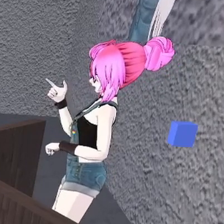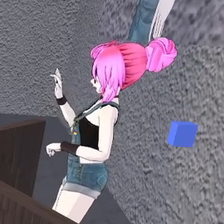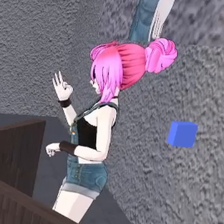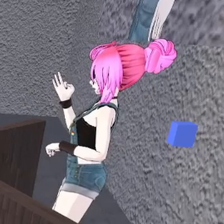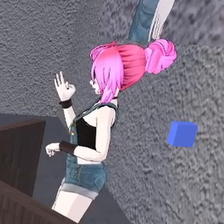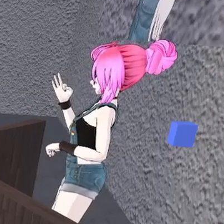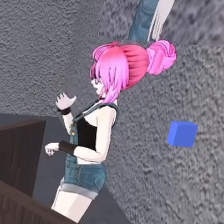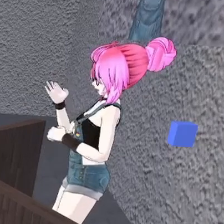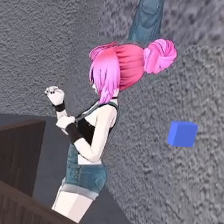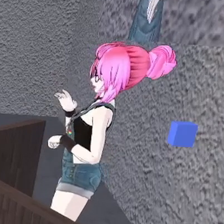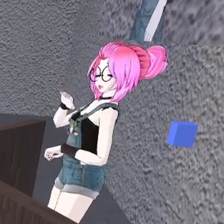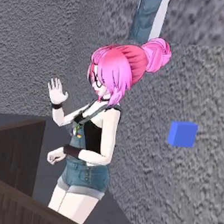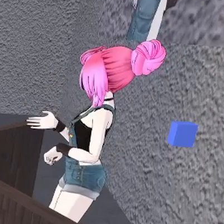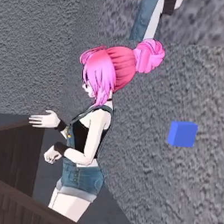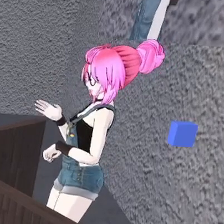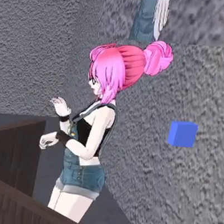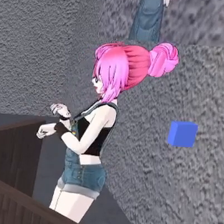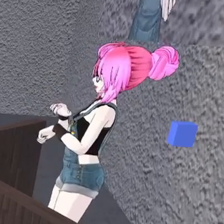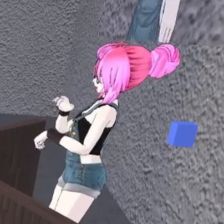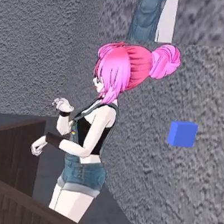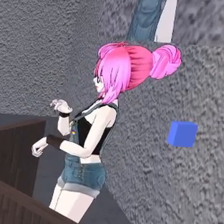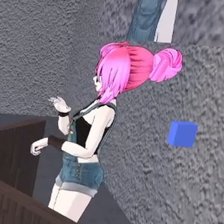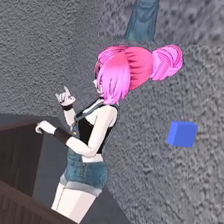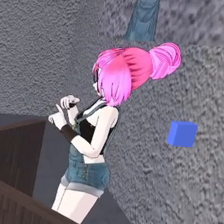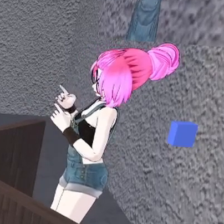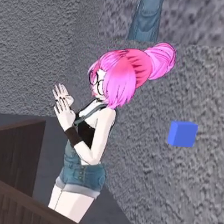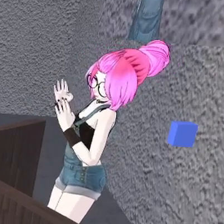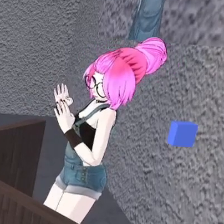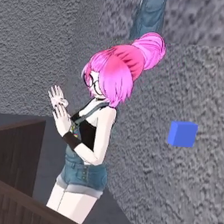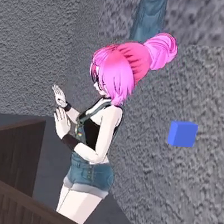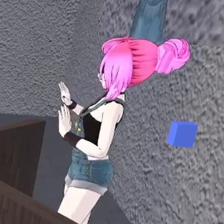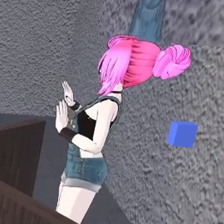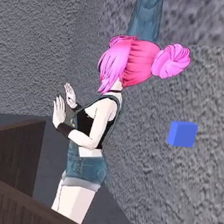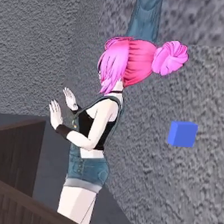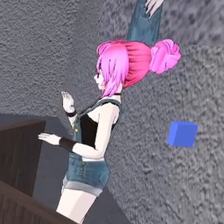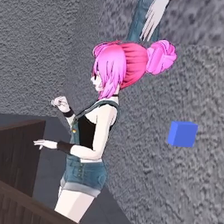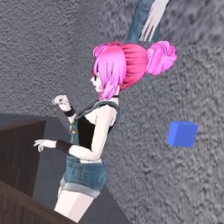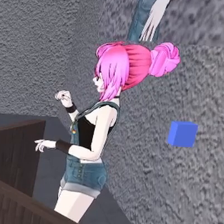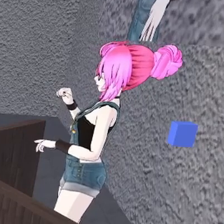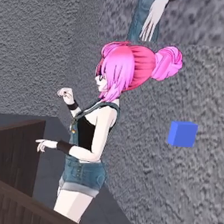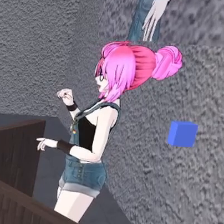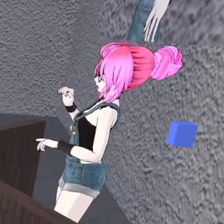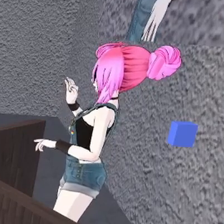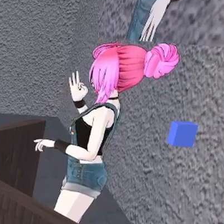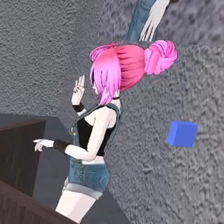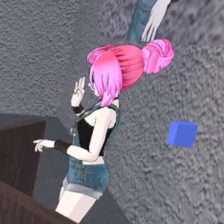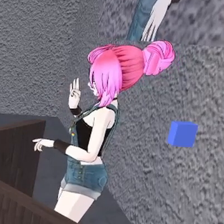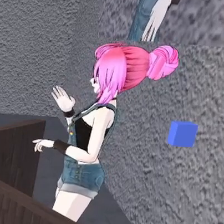speak French. My teacher never spoke English unless we were in trouble. And she always spoke French,